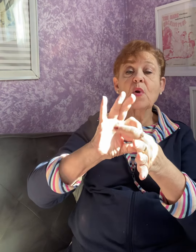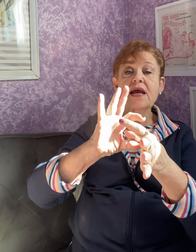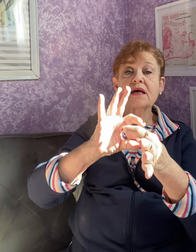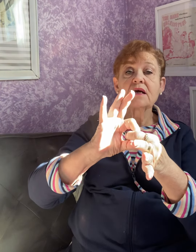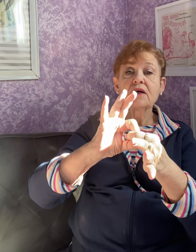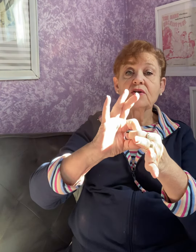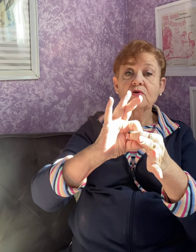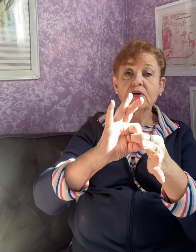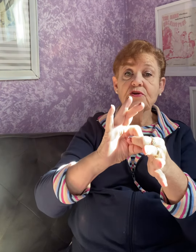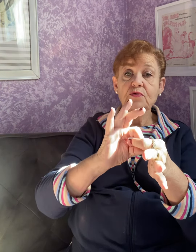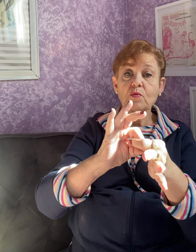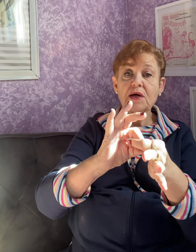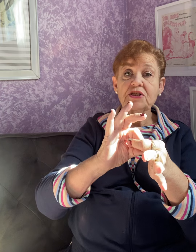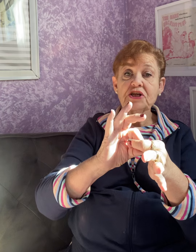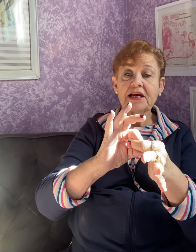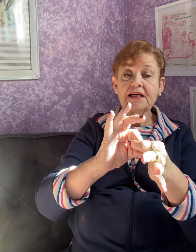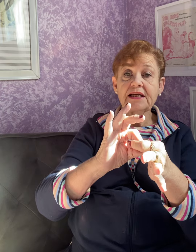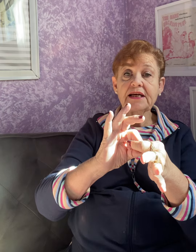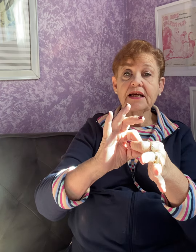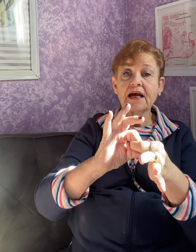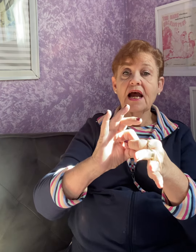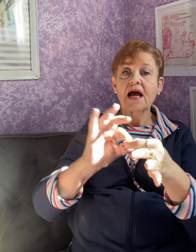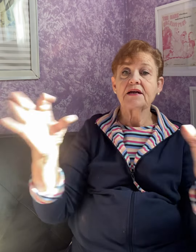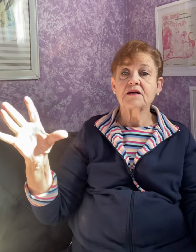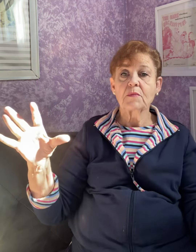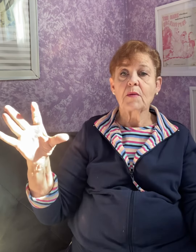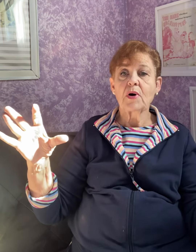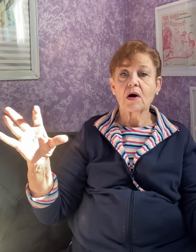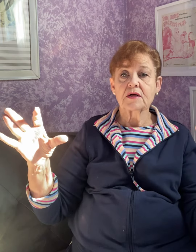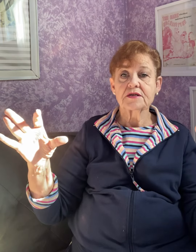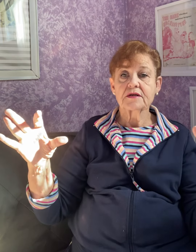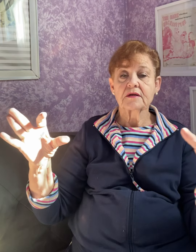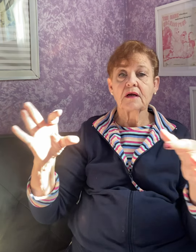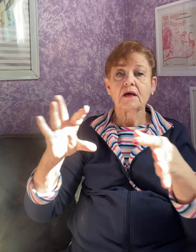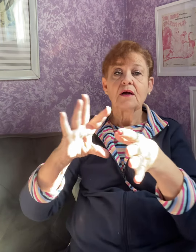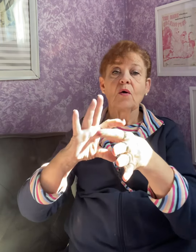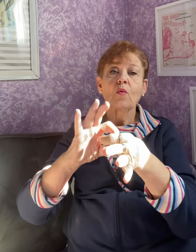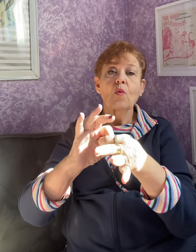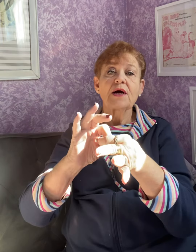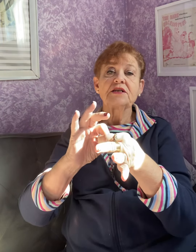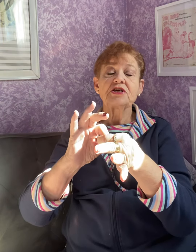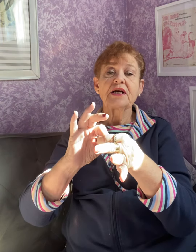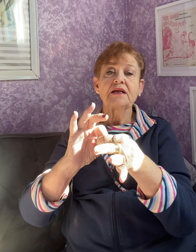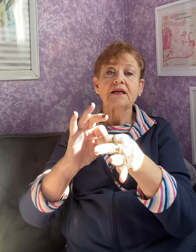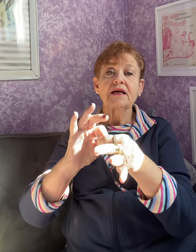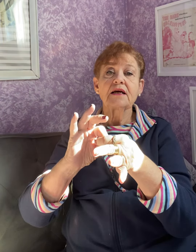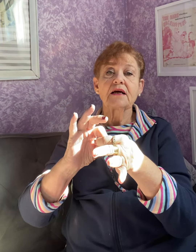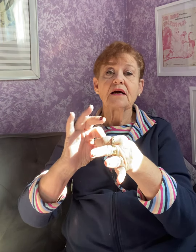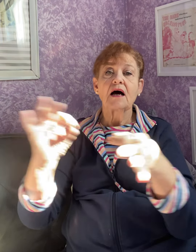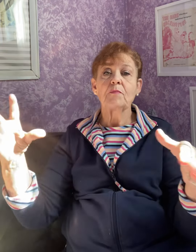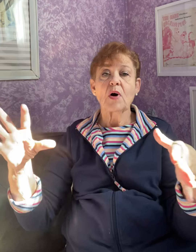break, you do 1 chain link and apart. 1 chain link